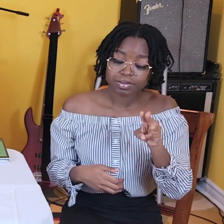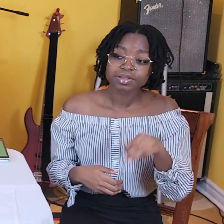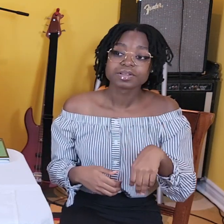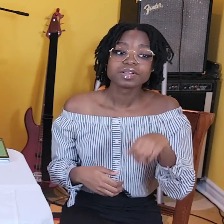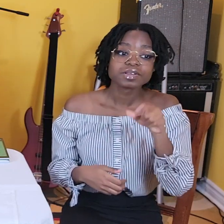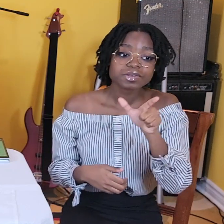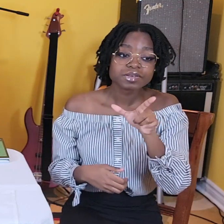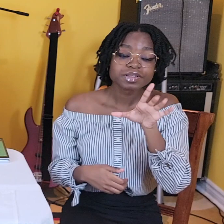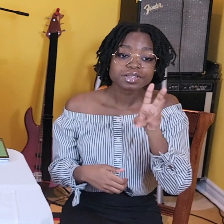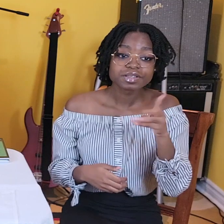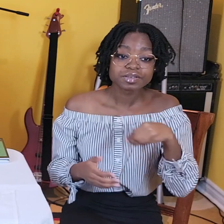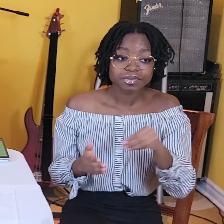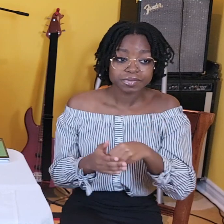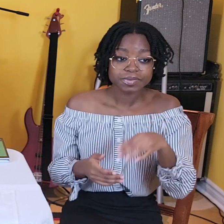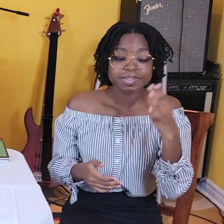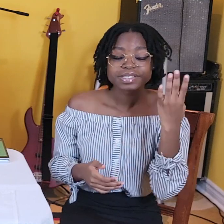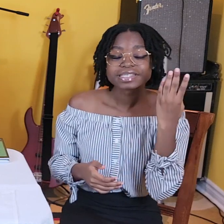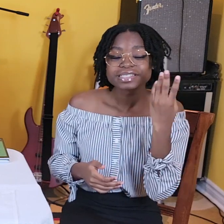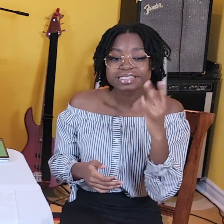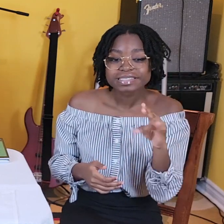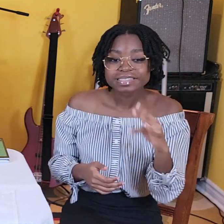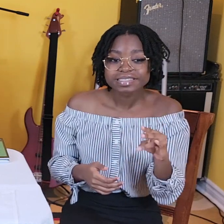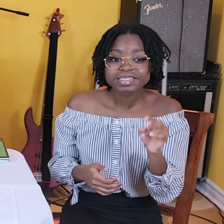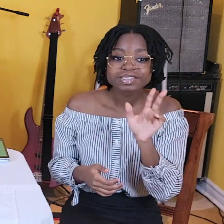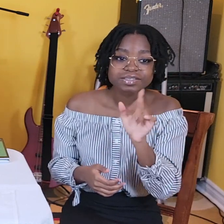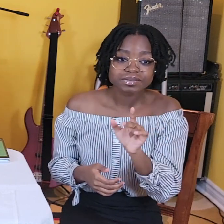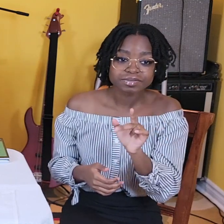26, 17 to